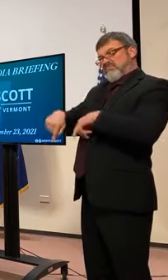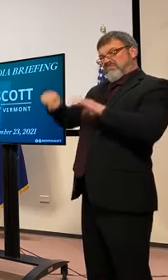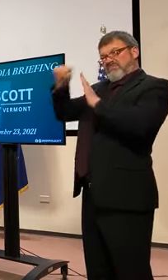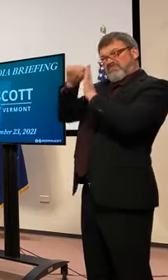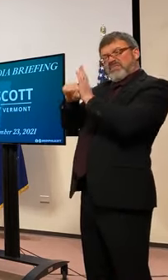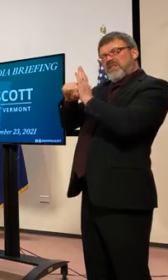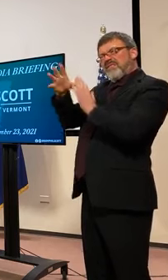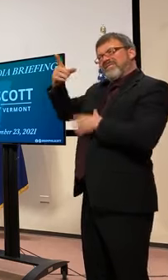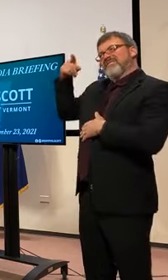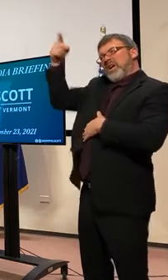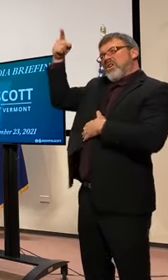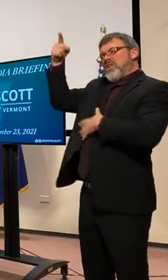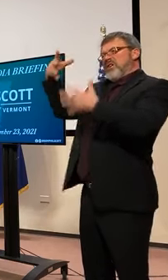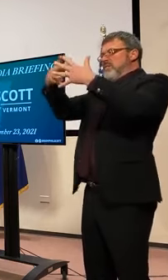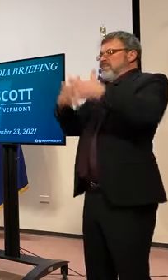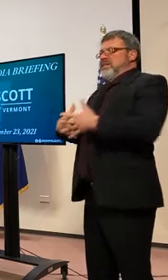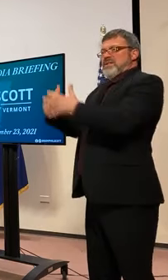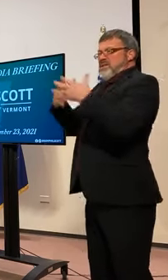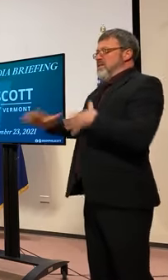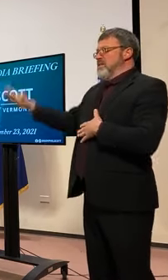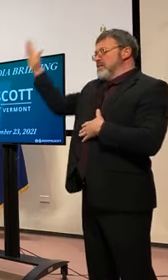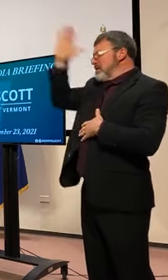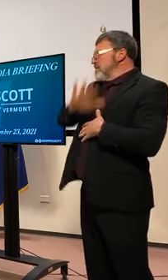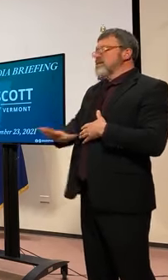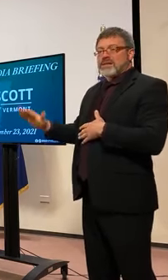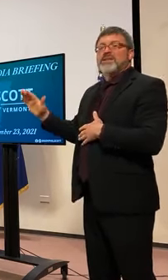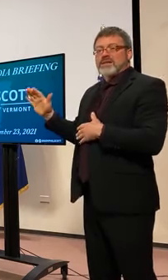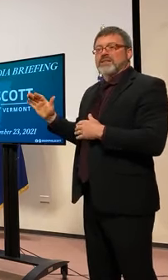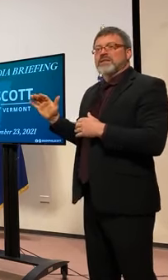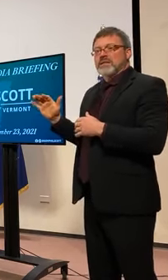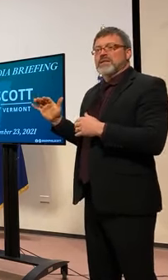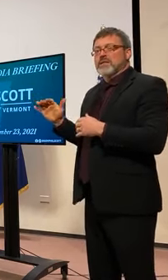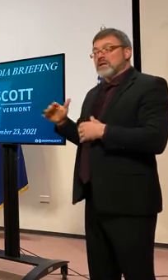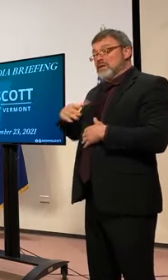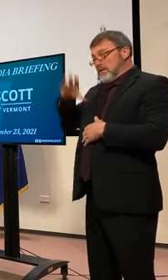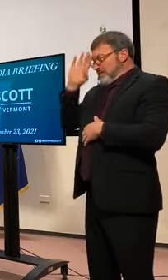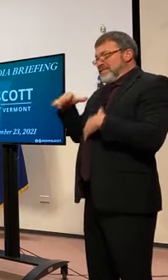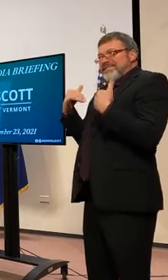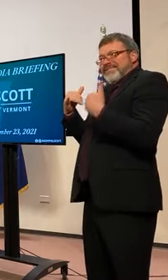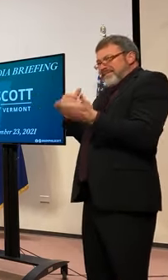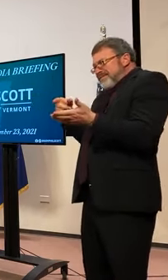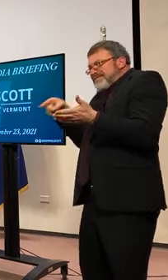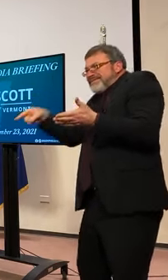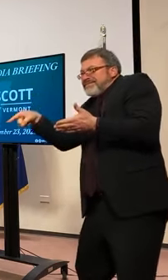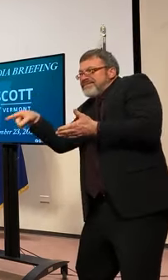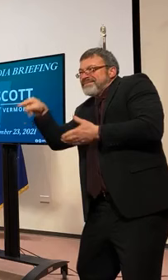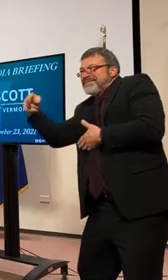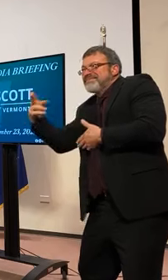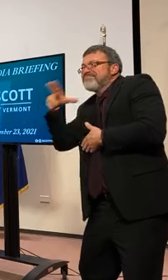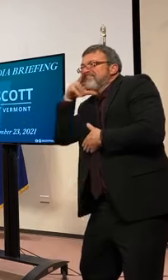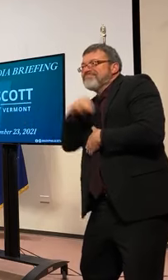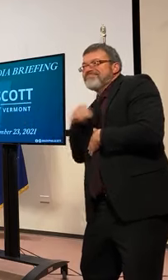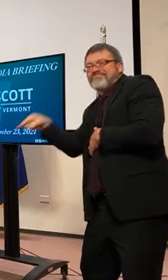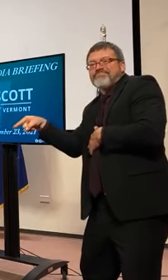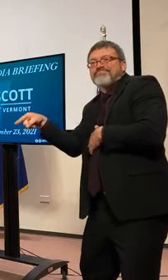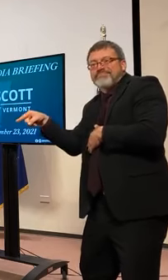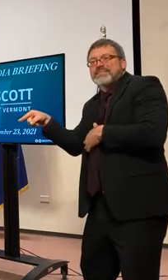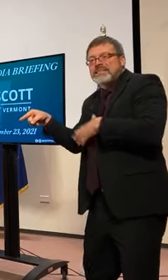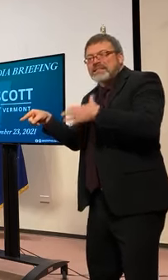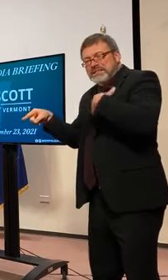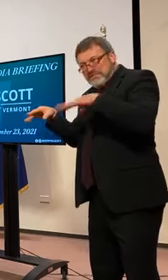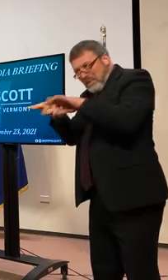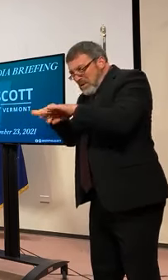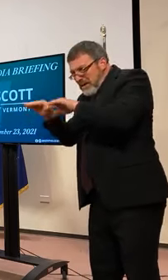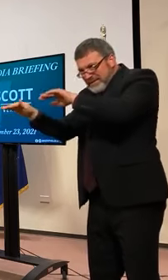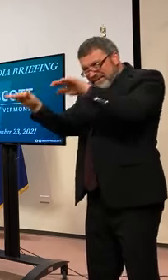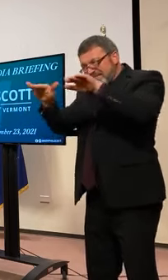And as we go into Thanksgiving, don't forget to take the steps we've talked about to keep your loved ones safe. First, make